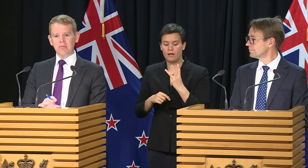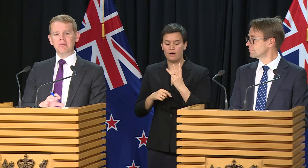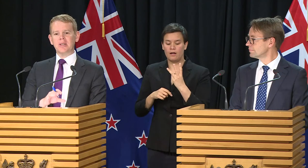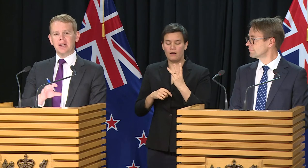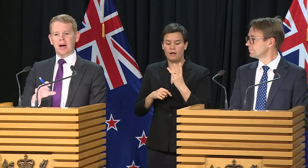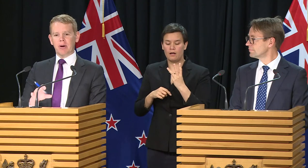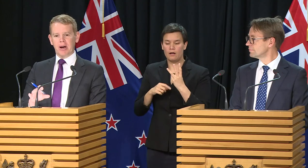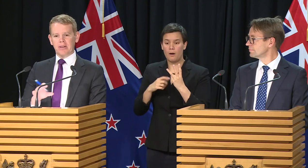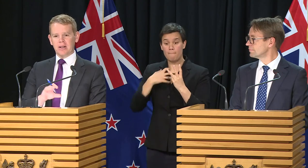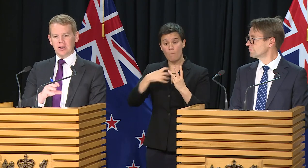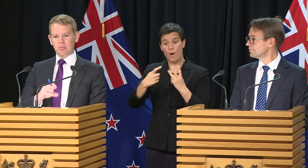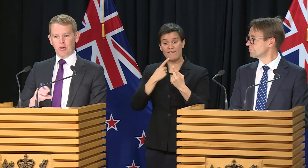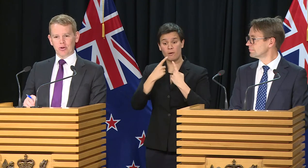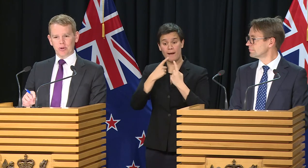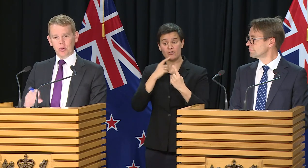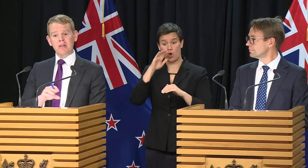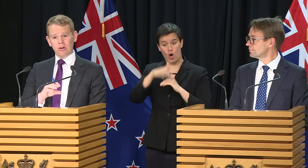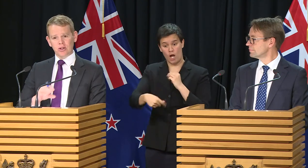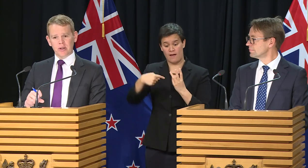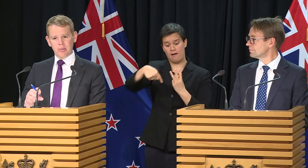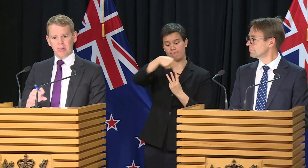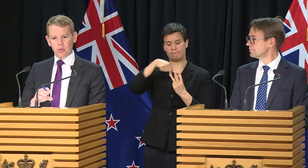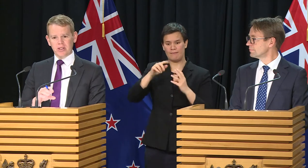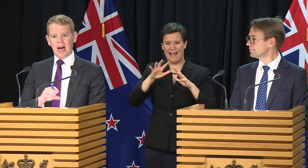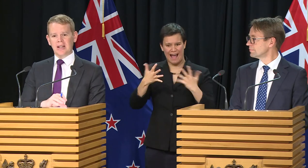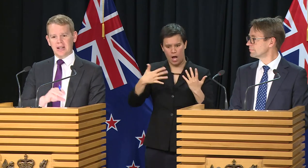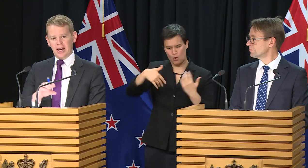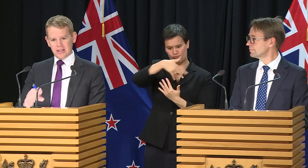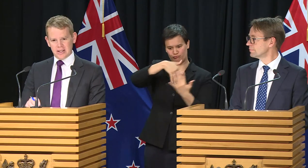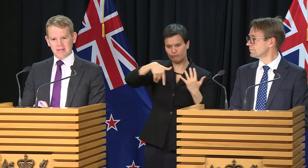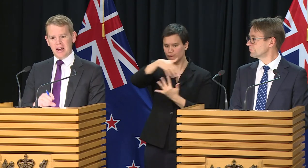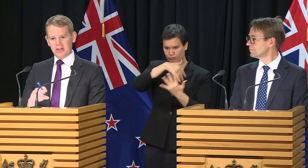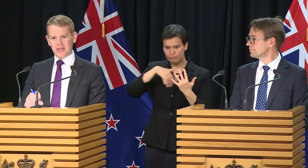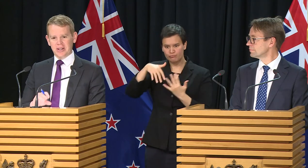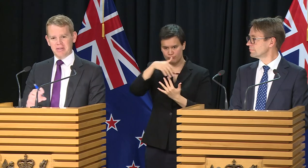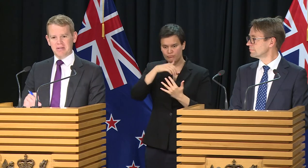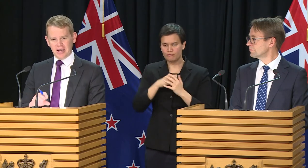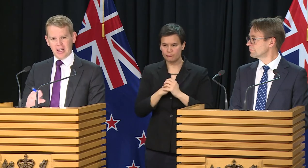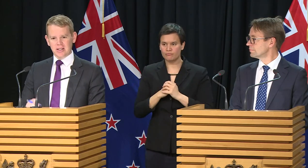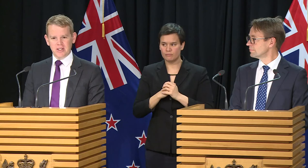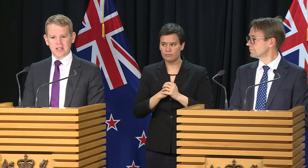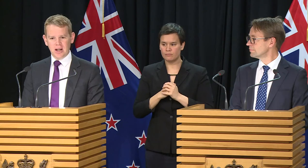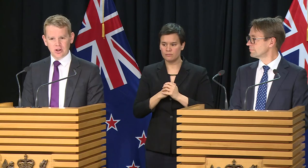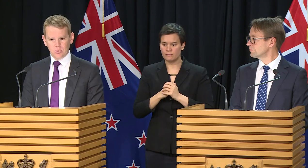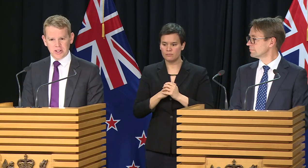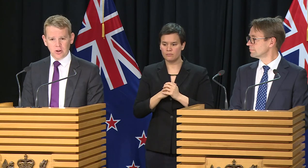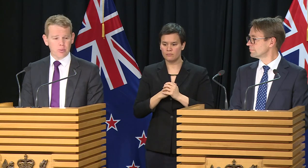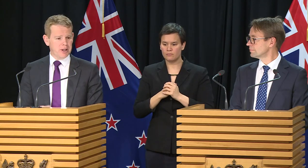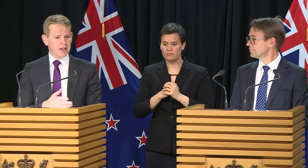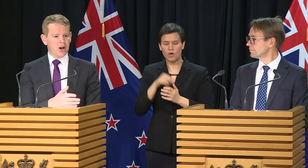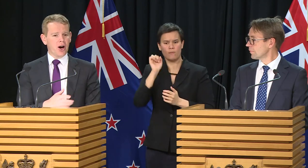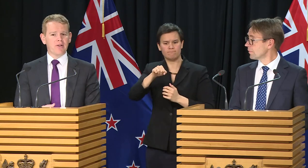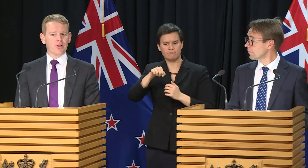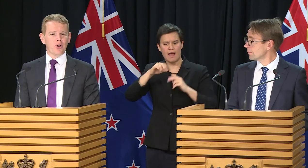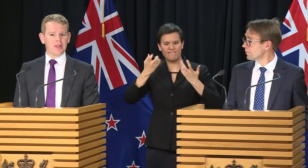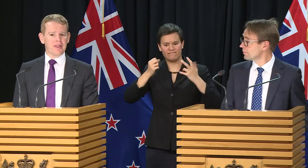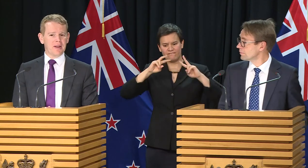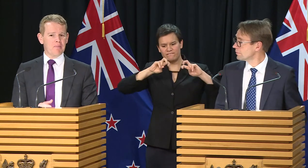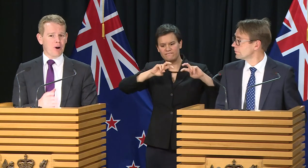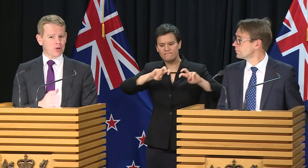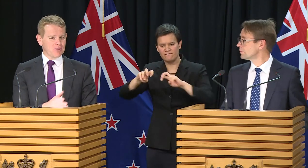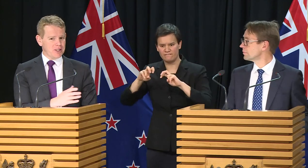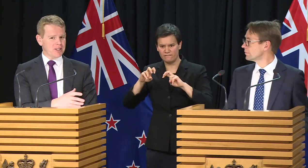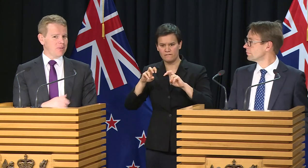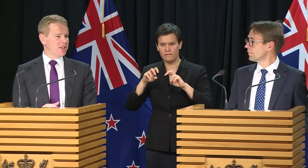additional information about the exposure between those three people was gained as as the case investigation went along. But I haven't got